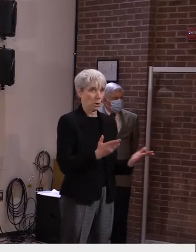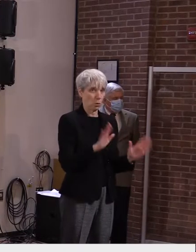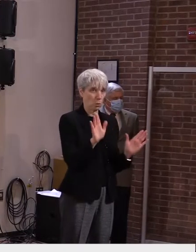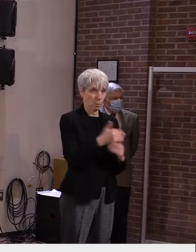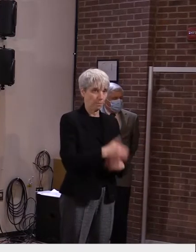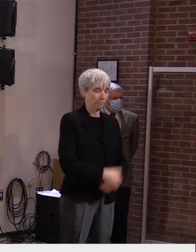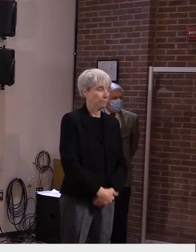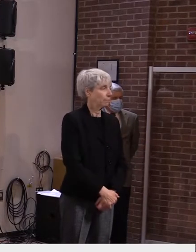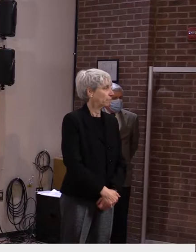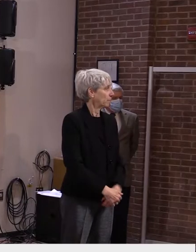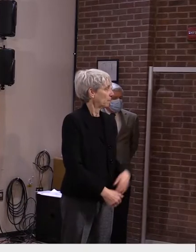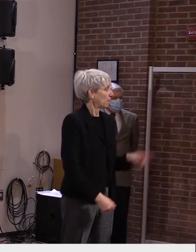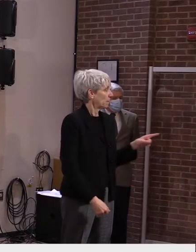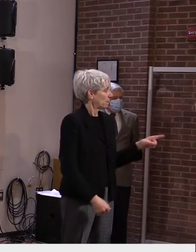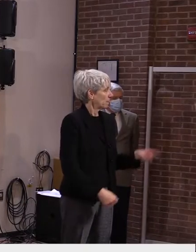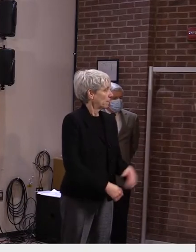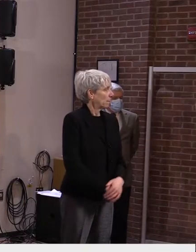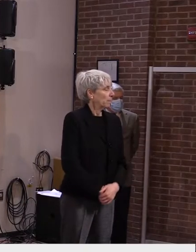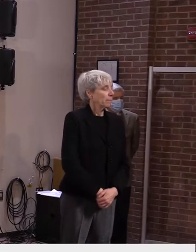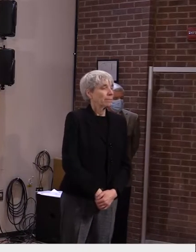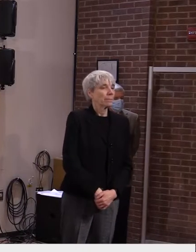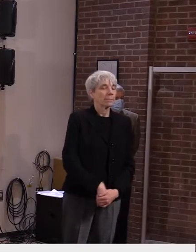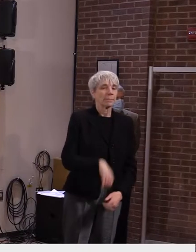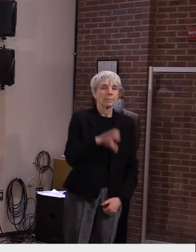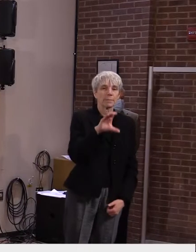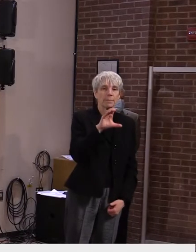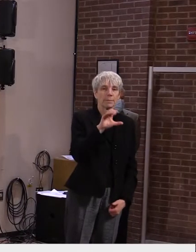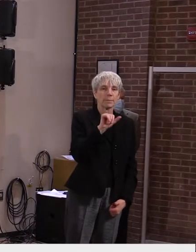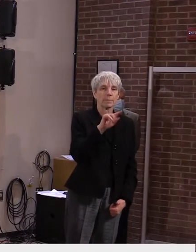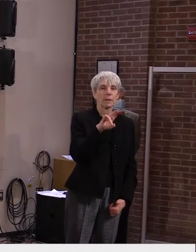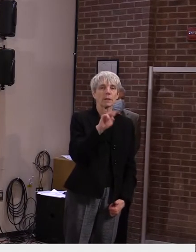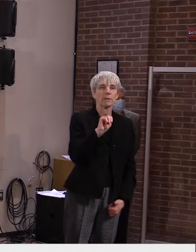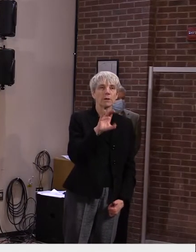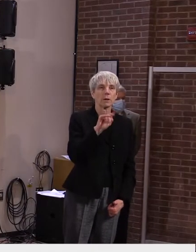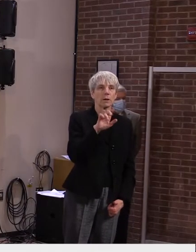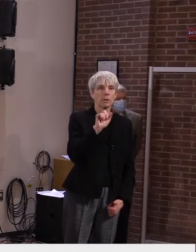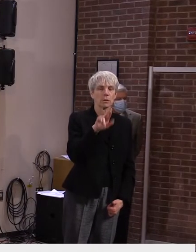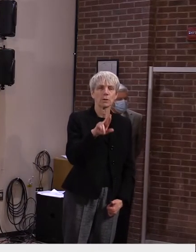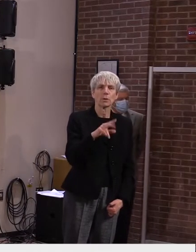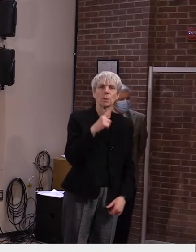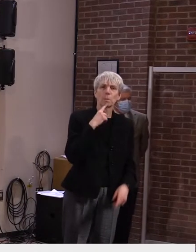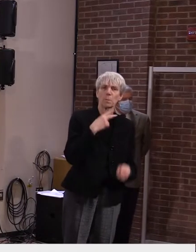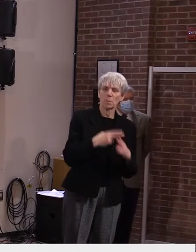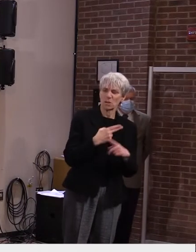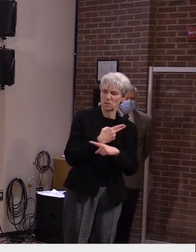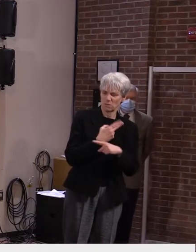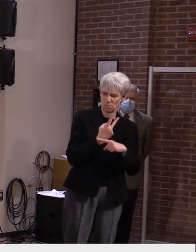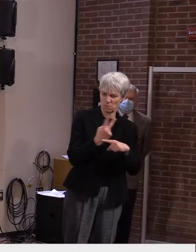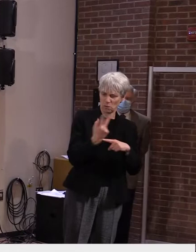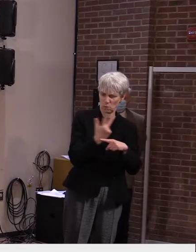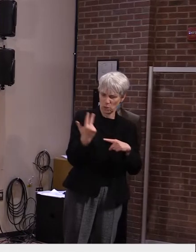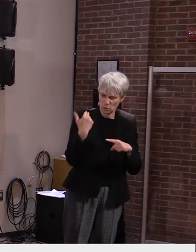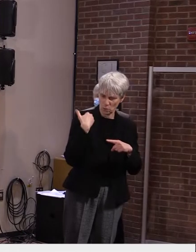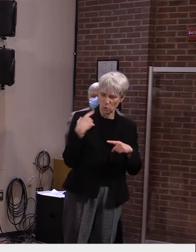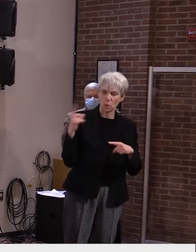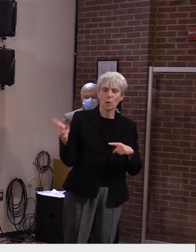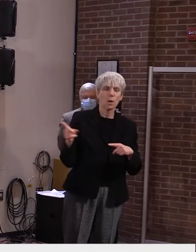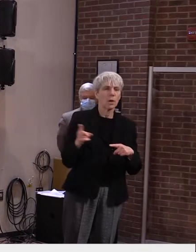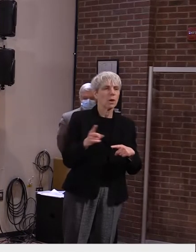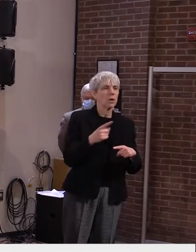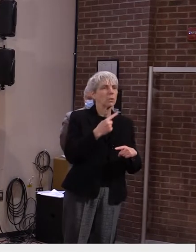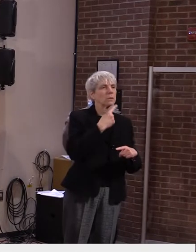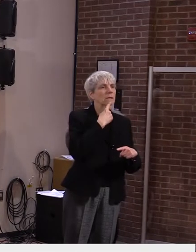Governor, a few weeks ago, you had mentioned that once we hit 80 cases or 80